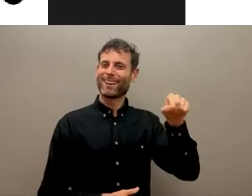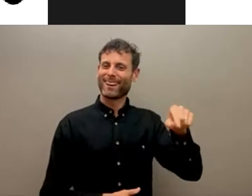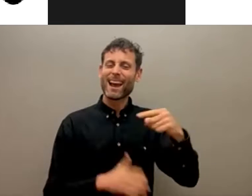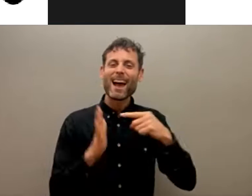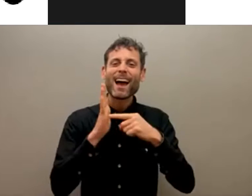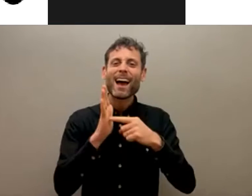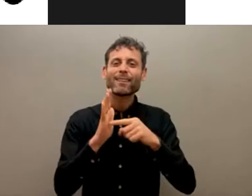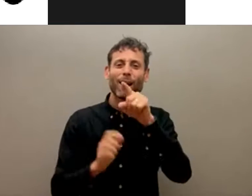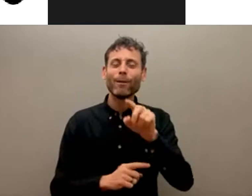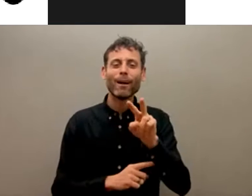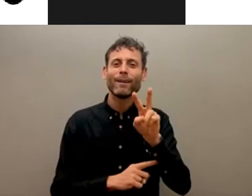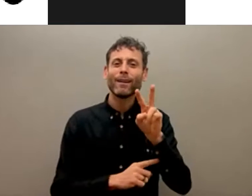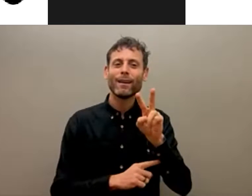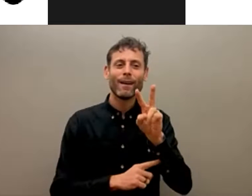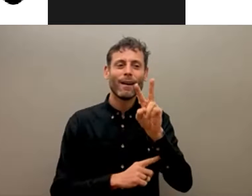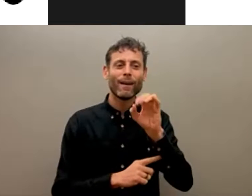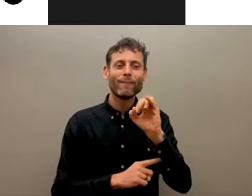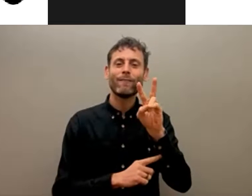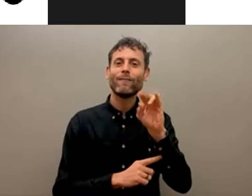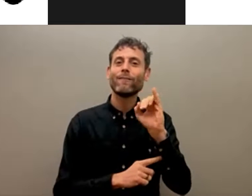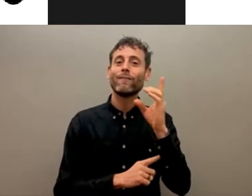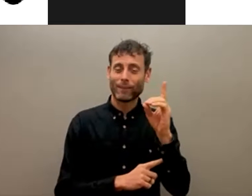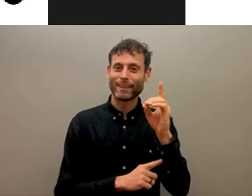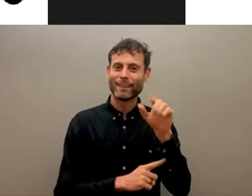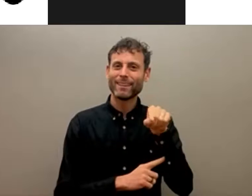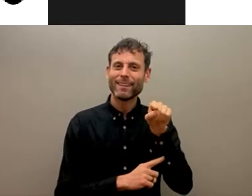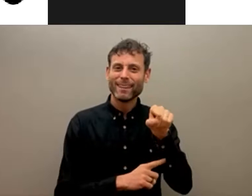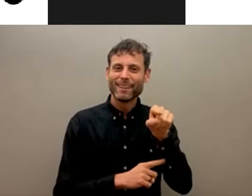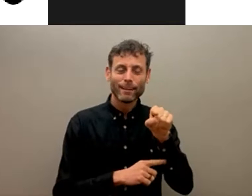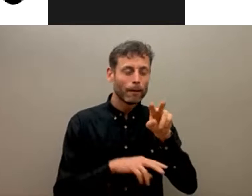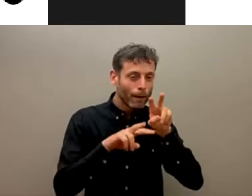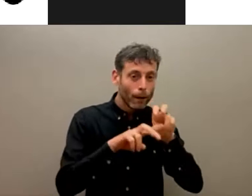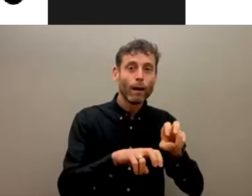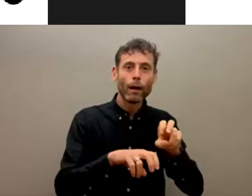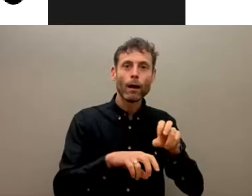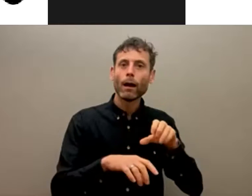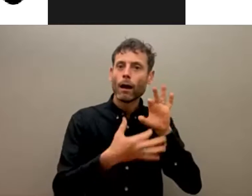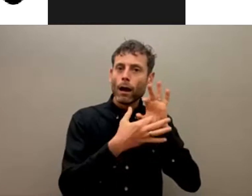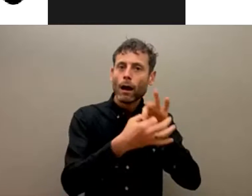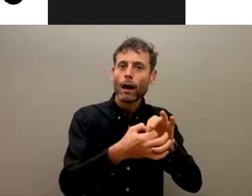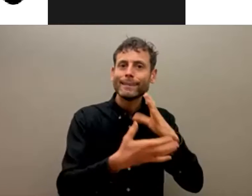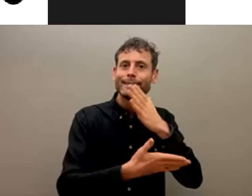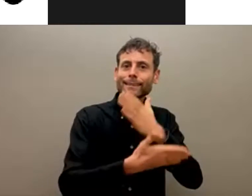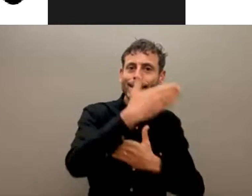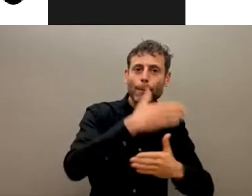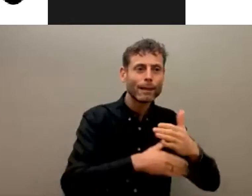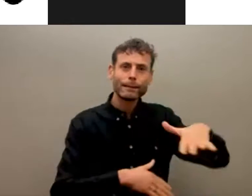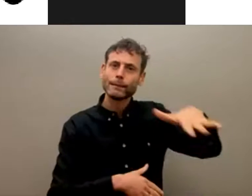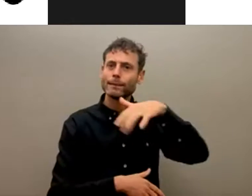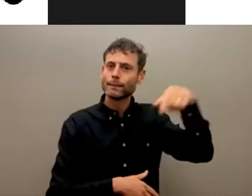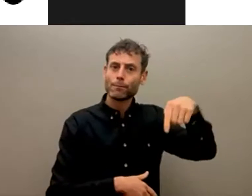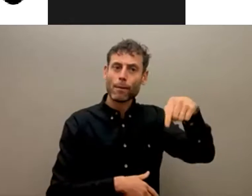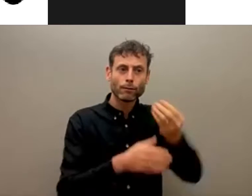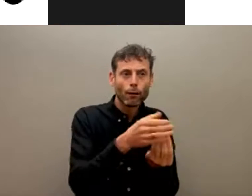mainstream development organizations and then specialist organizations involved in the disability space. But yeah, I think